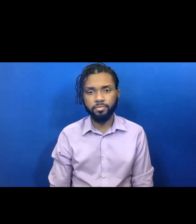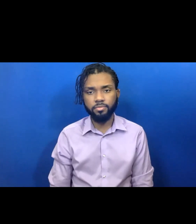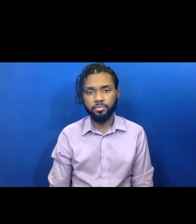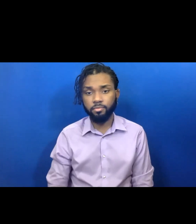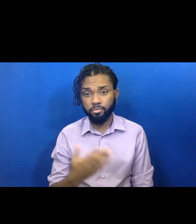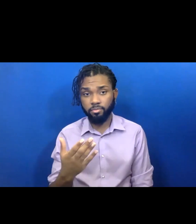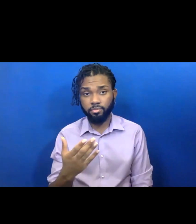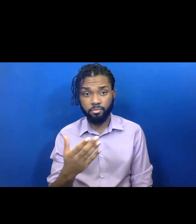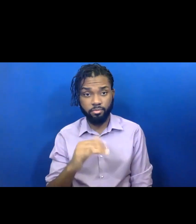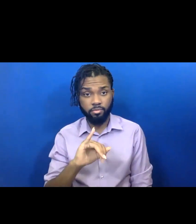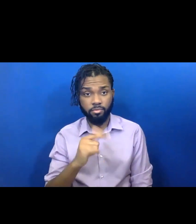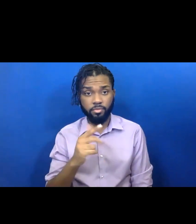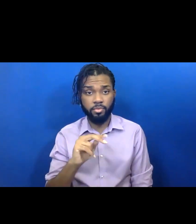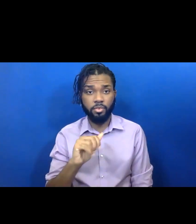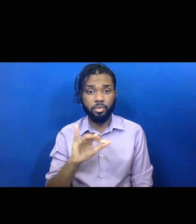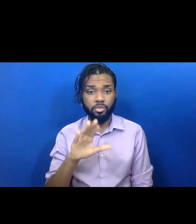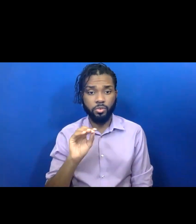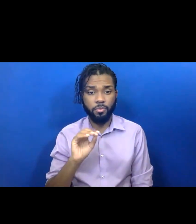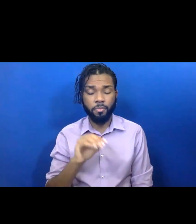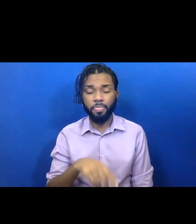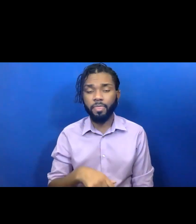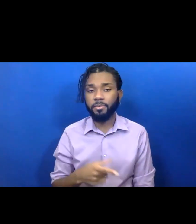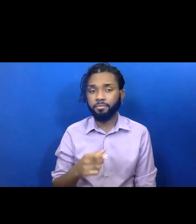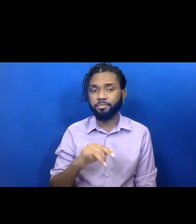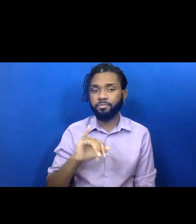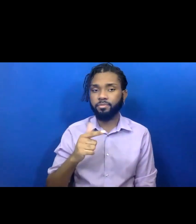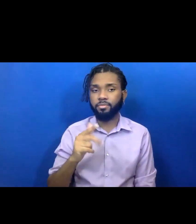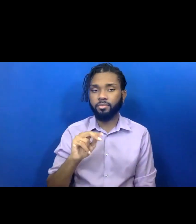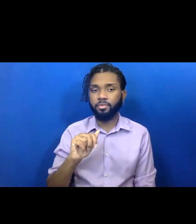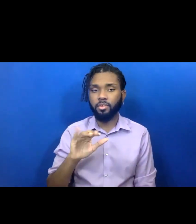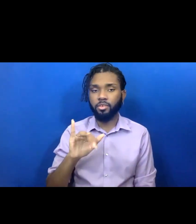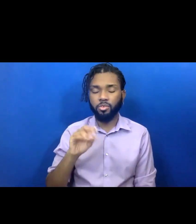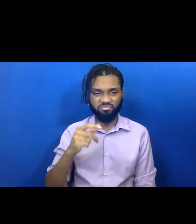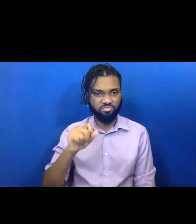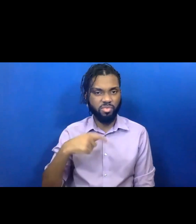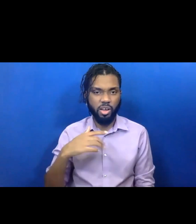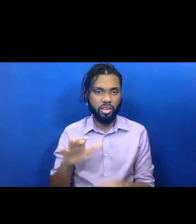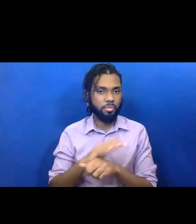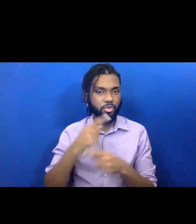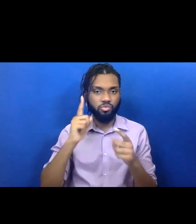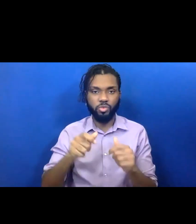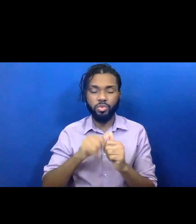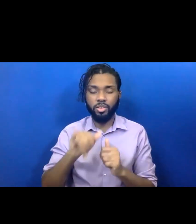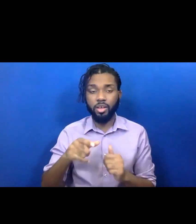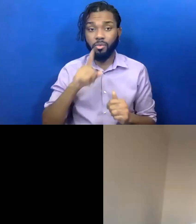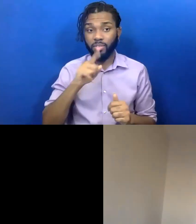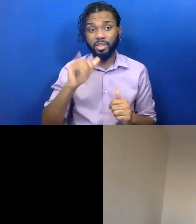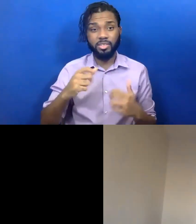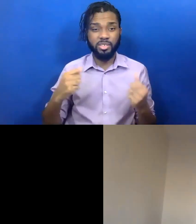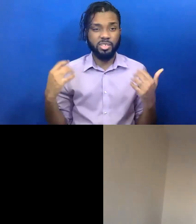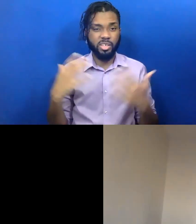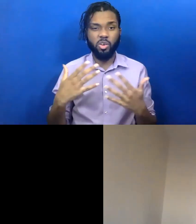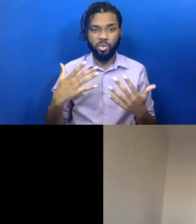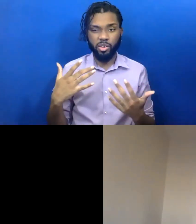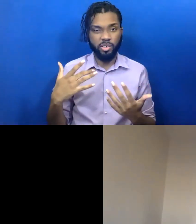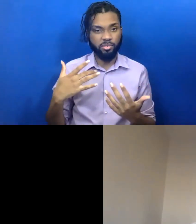Ignacio? Well, I can start by, first of all, completely agreeing with that point, that it is a scary position to be in.